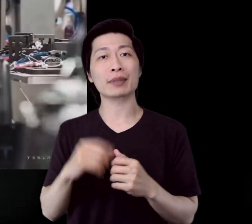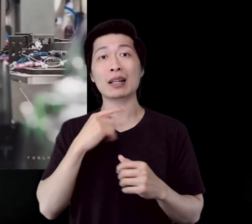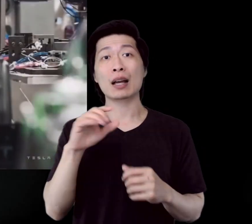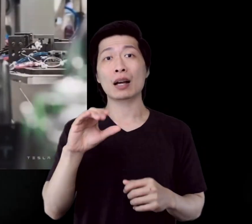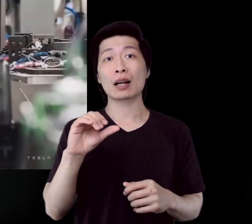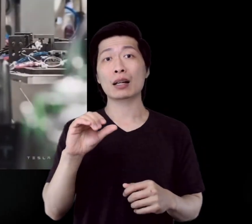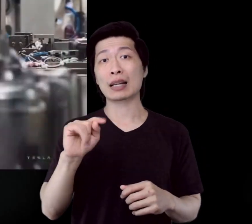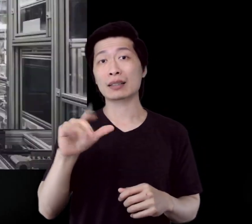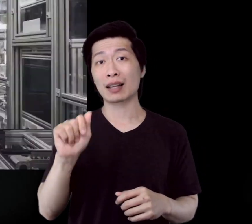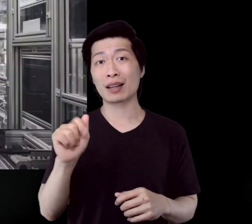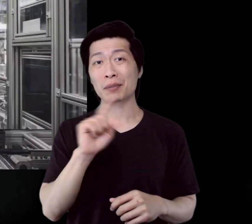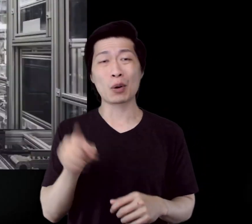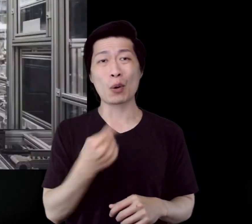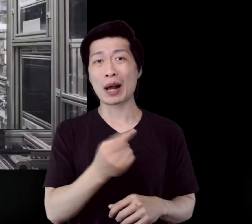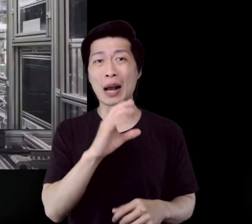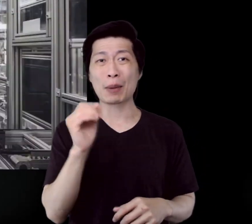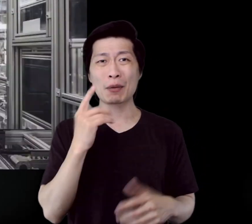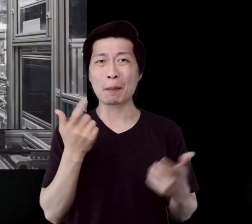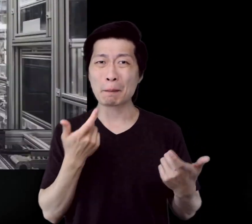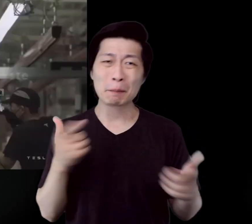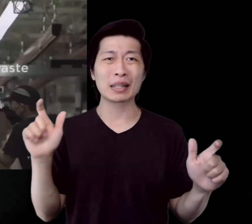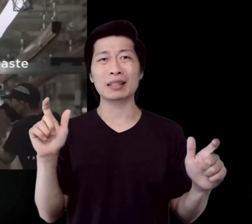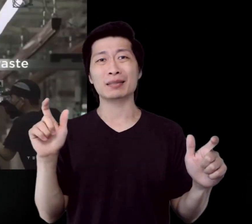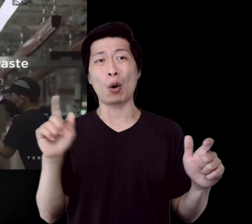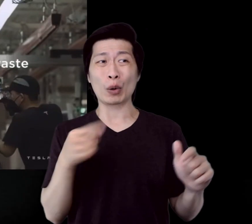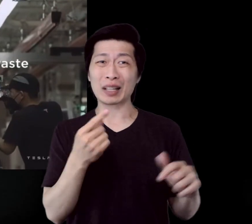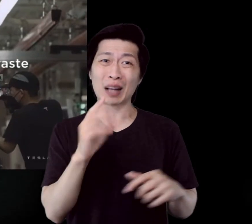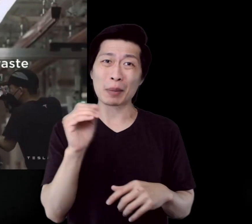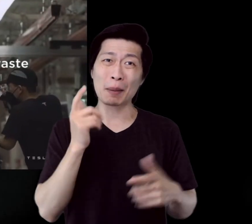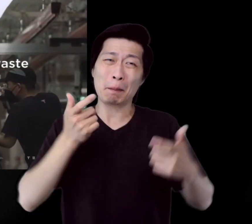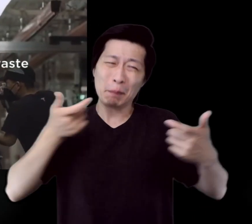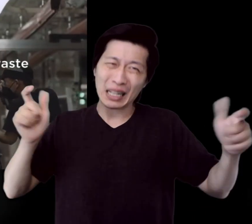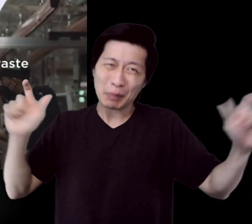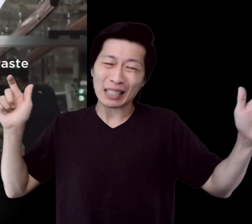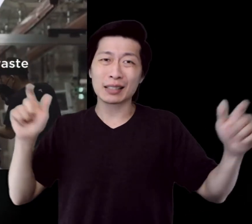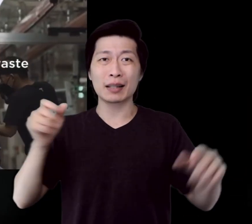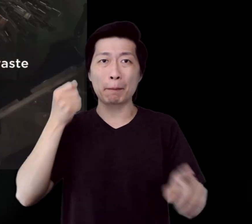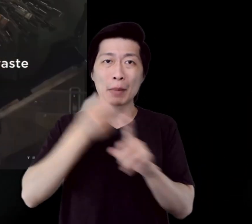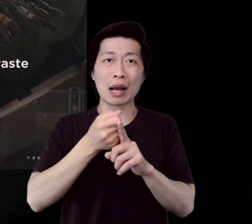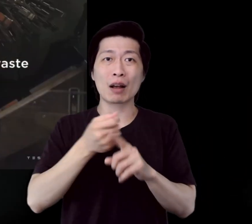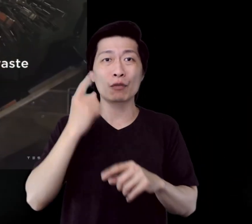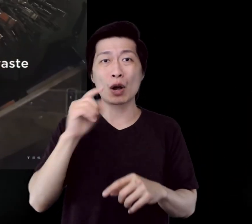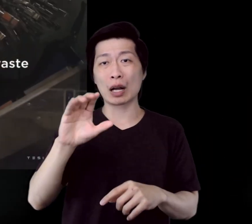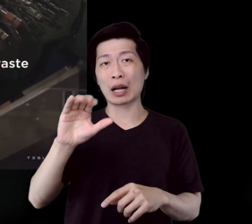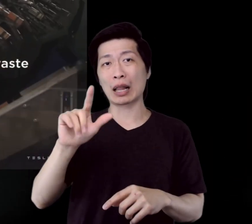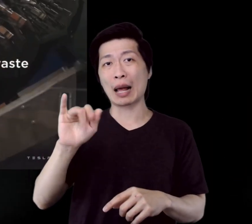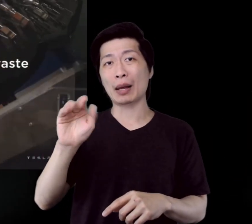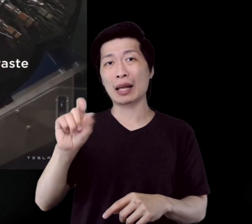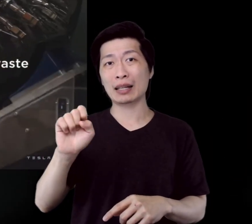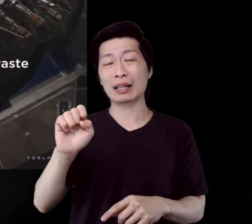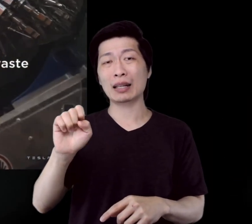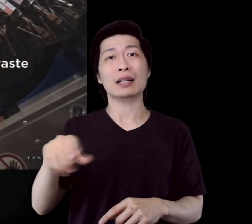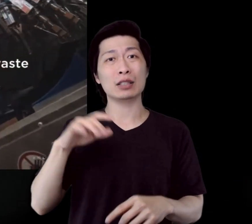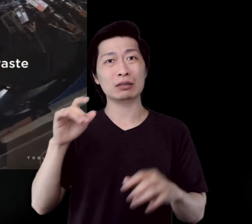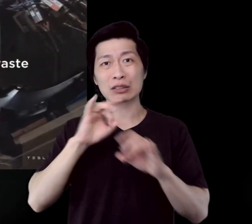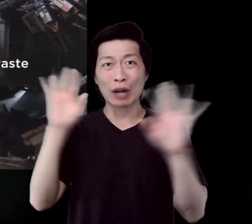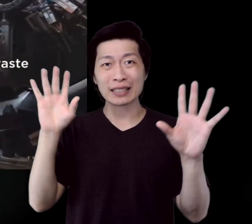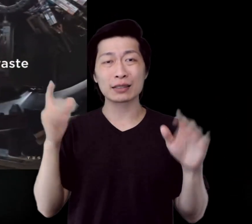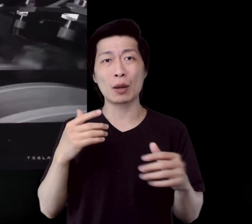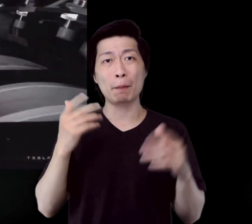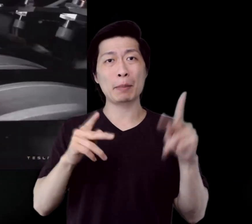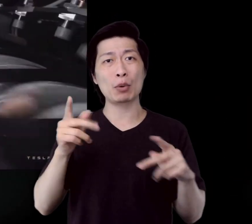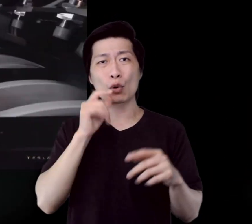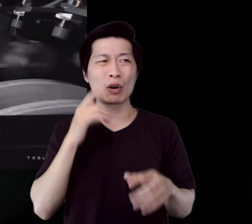the company on the planet that will have the biggest positive impact on the climate crisis. So everyone fighting against Tesla